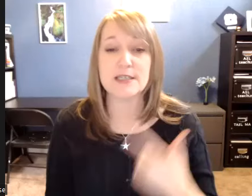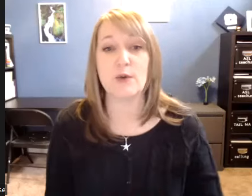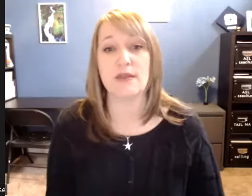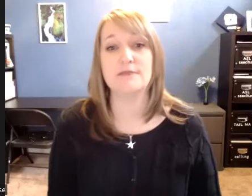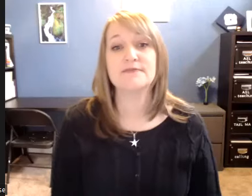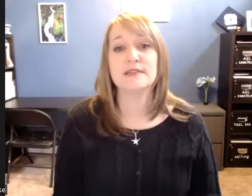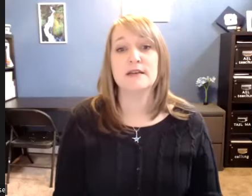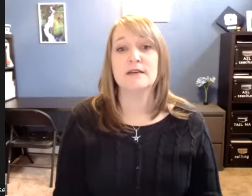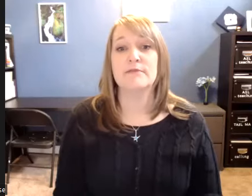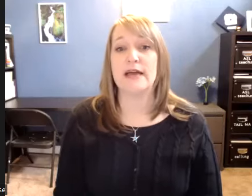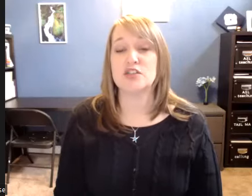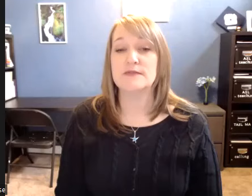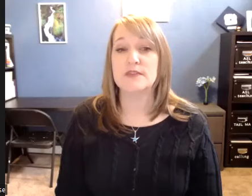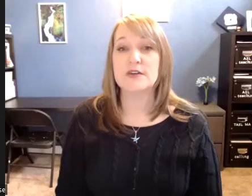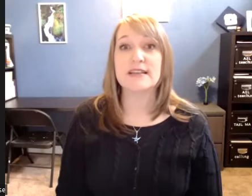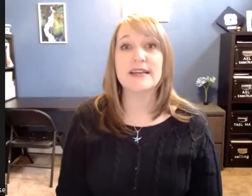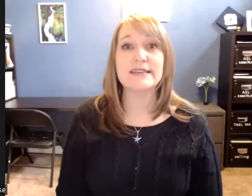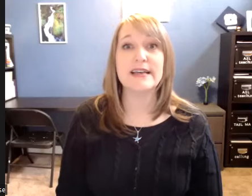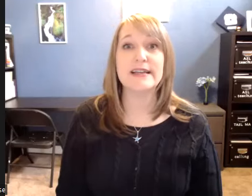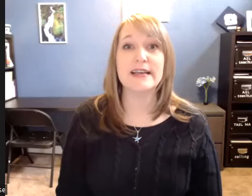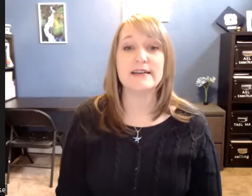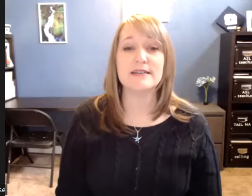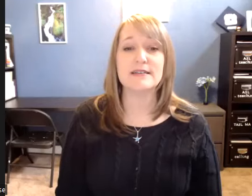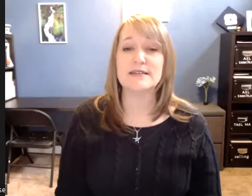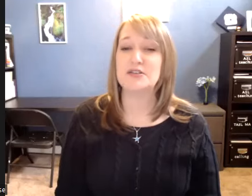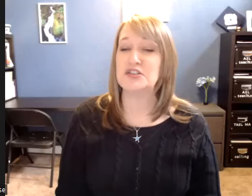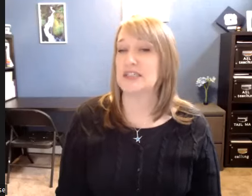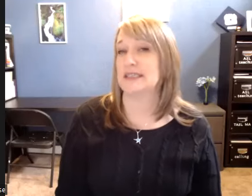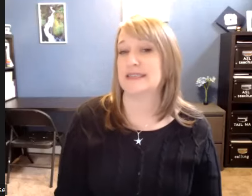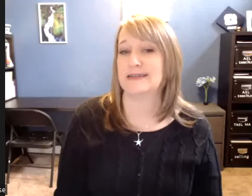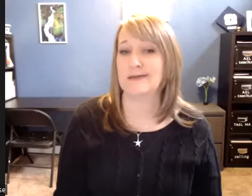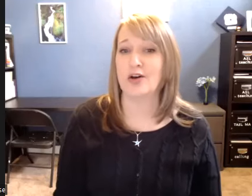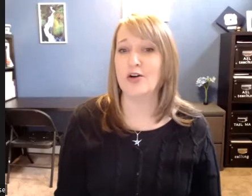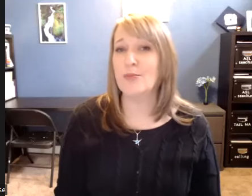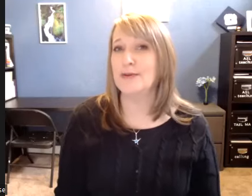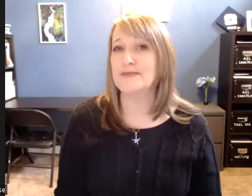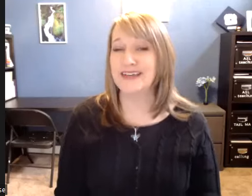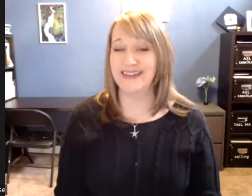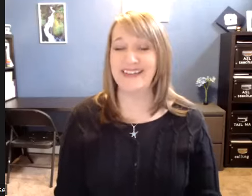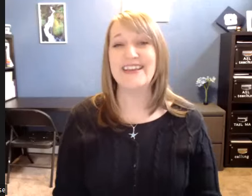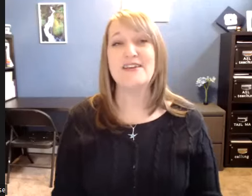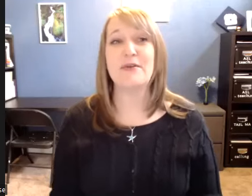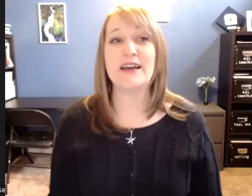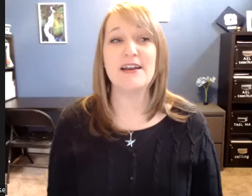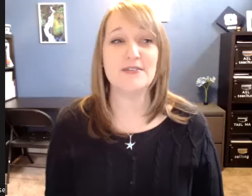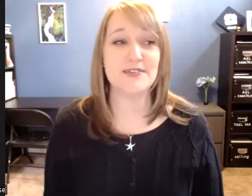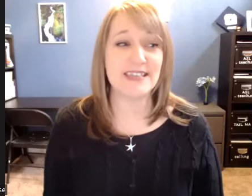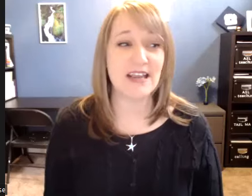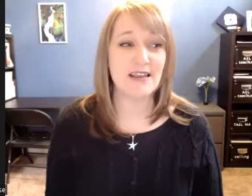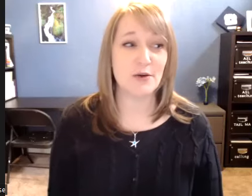go with it. Match. All right, the next sign is just gulp. We kind of say that or